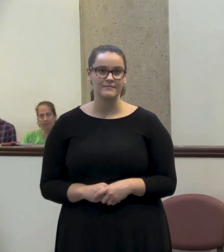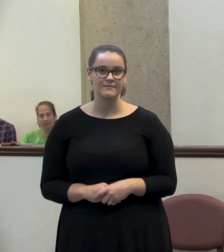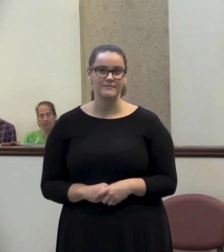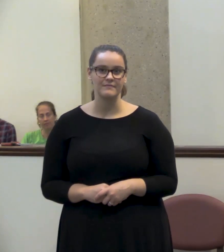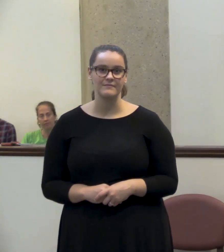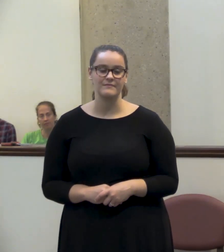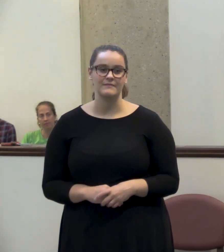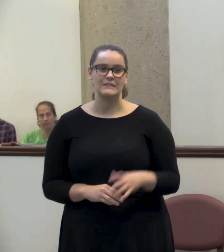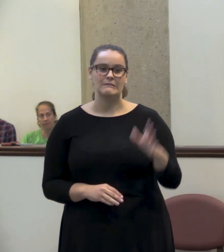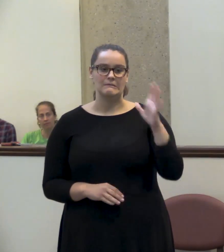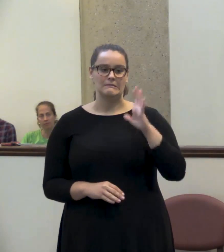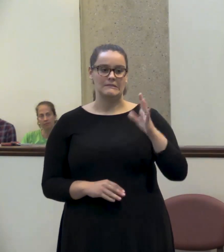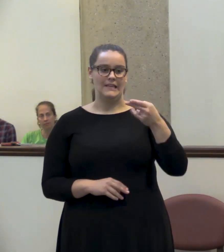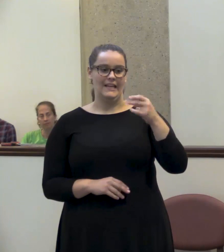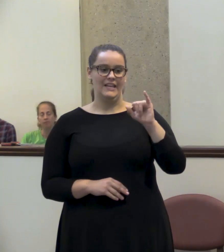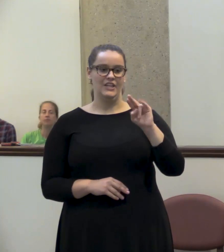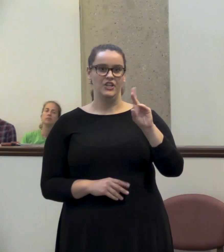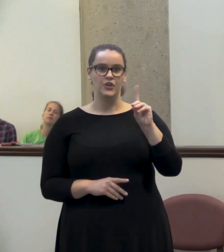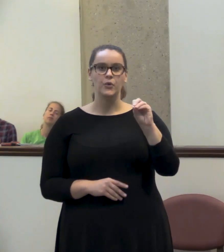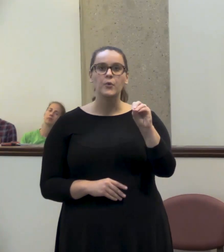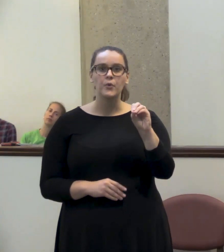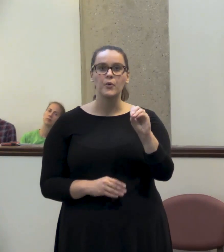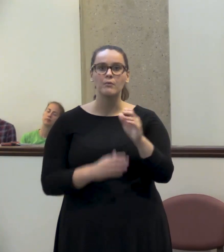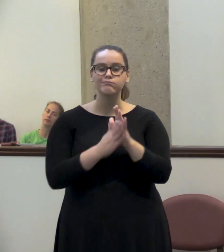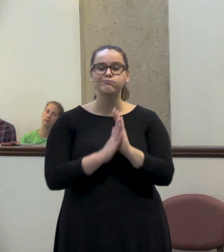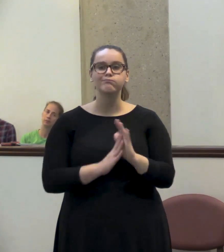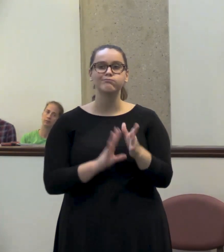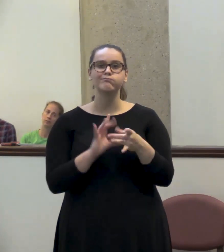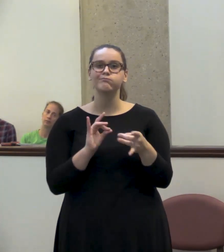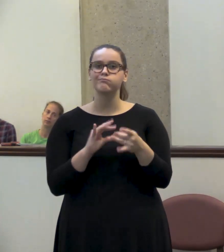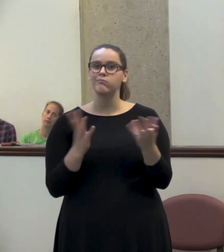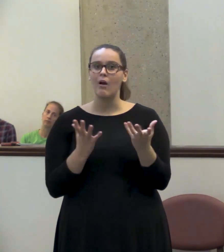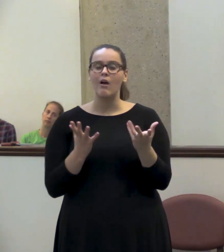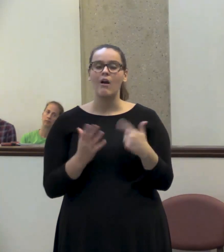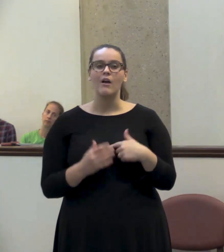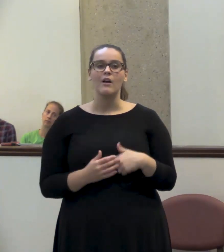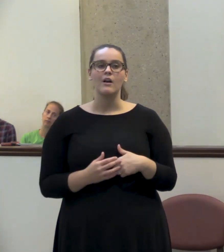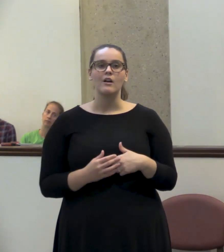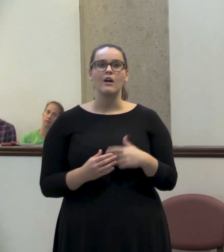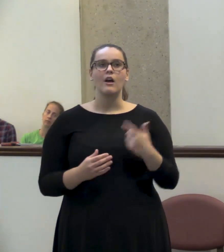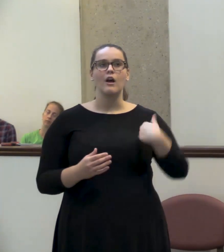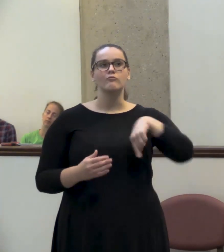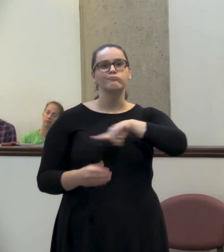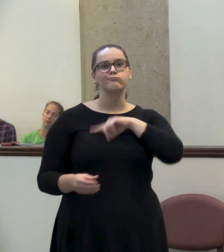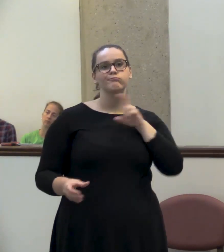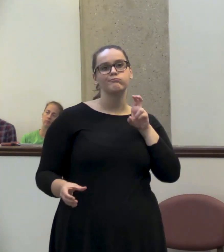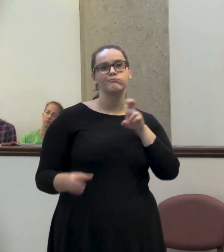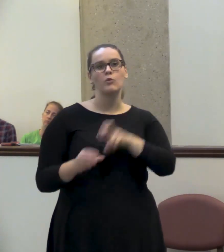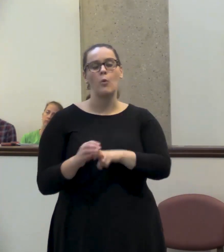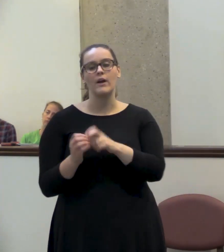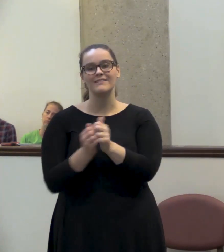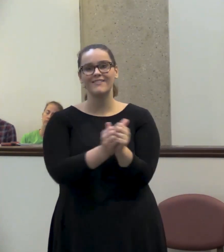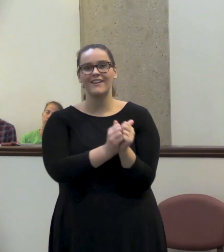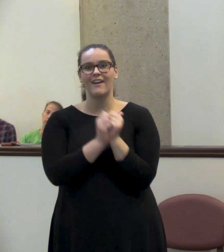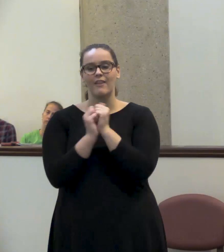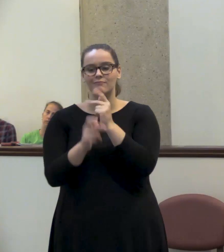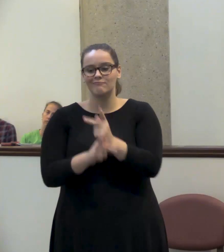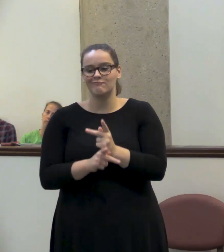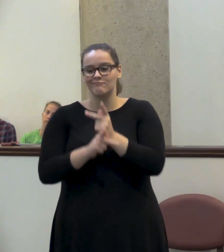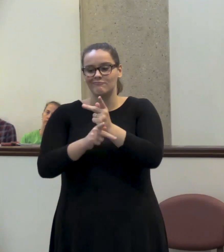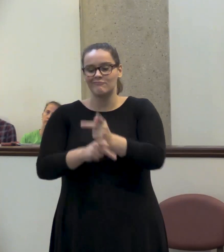There's an ancient Hindu prayer that says, may we join with each other to care for the